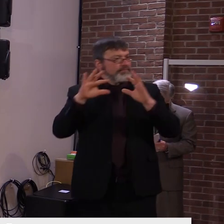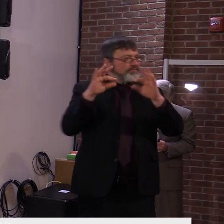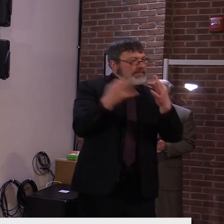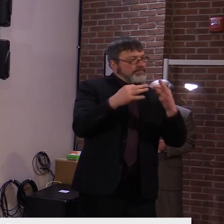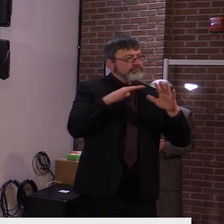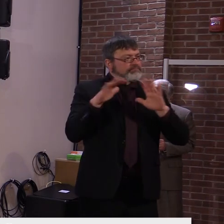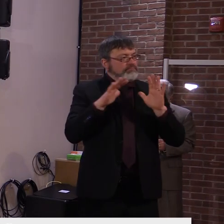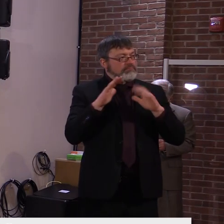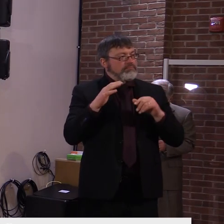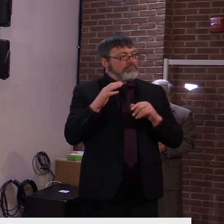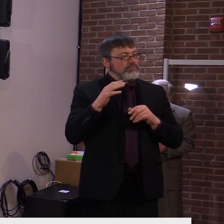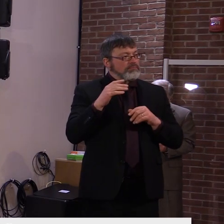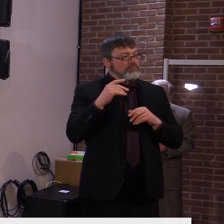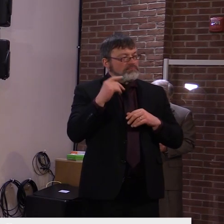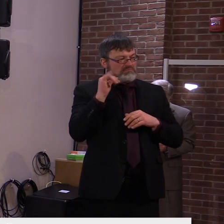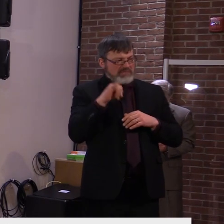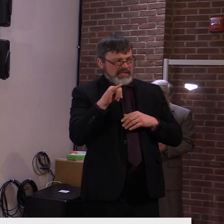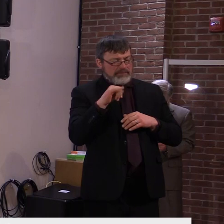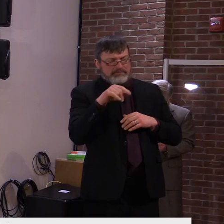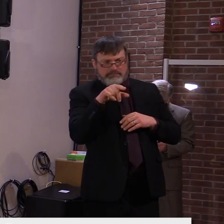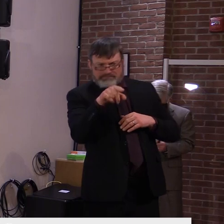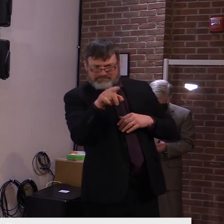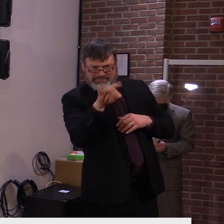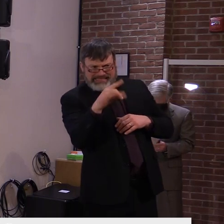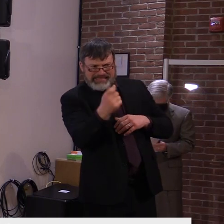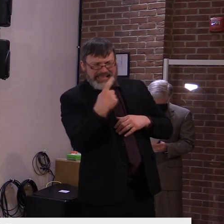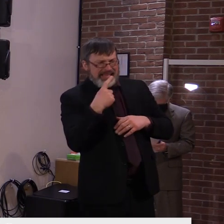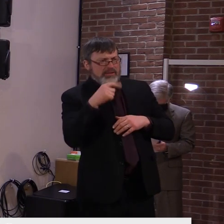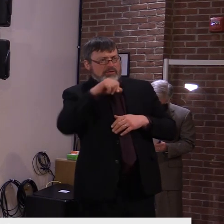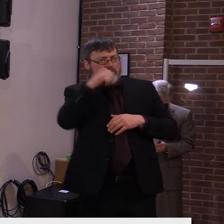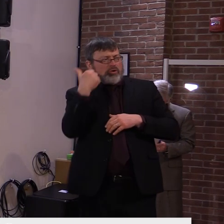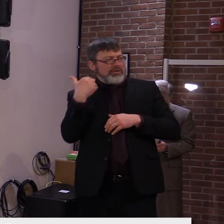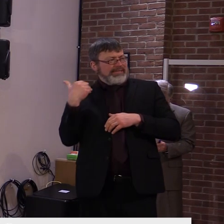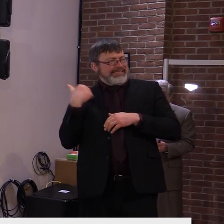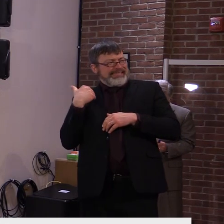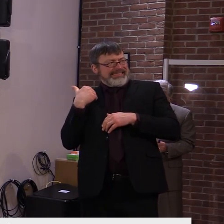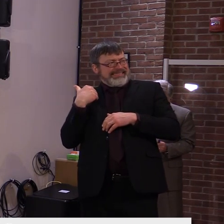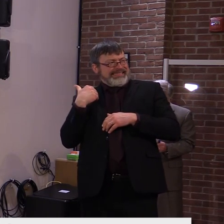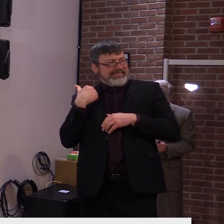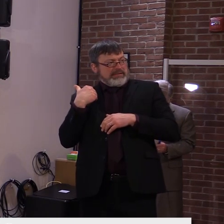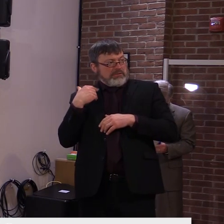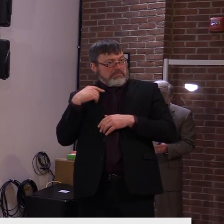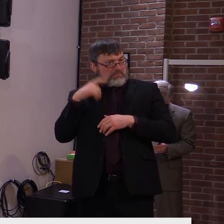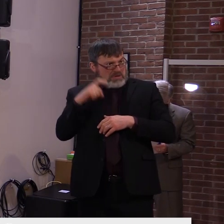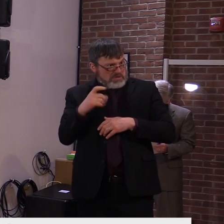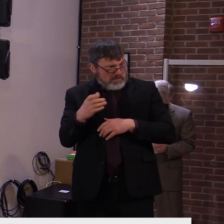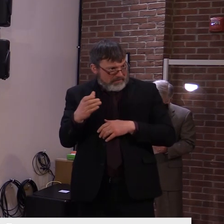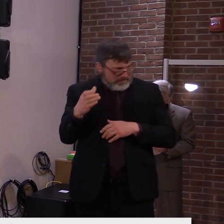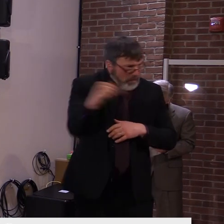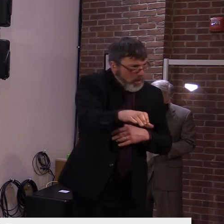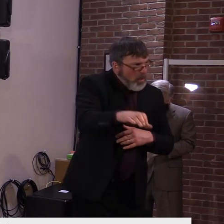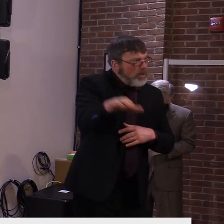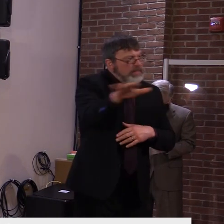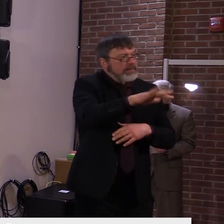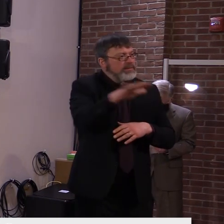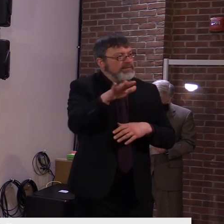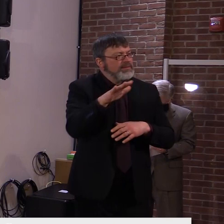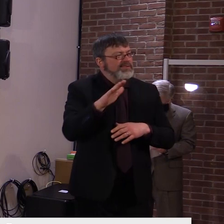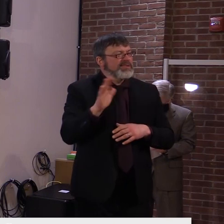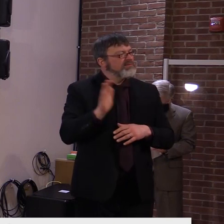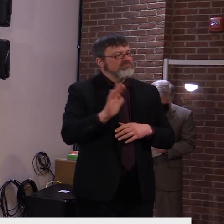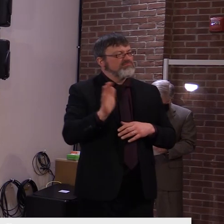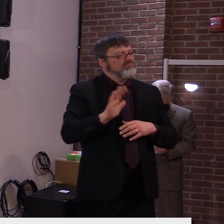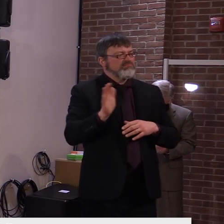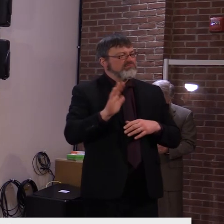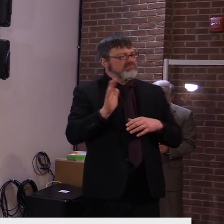questions a few minutes ago about the punitive nature, requiring people to do things. We've had great success in our schools,